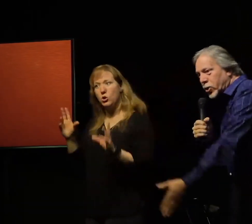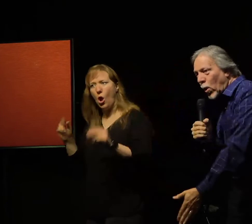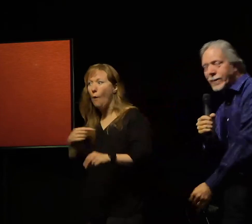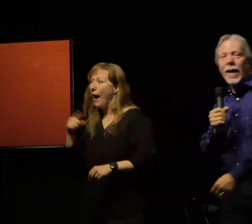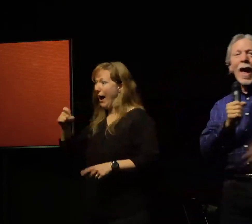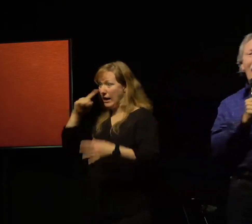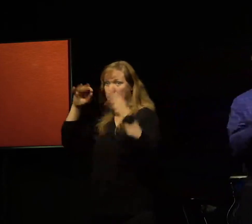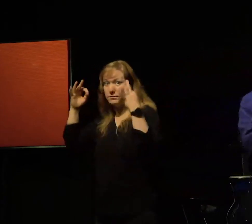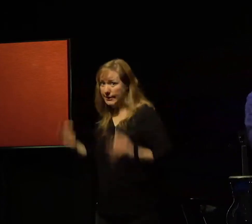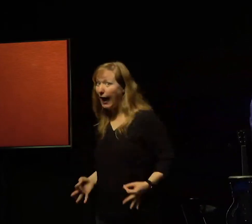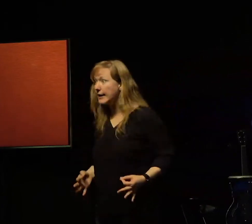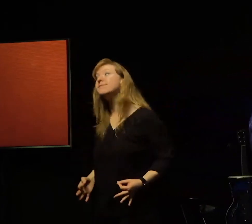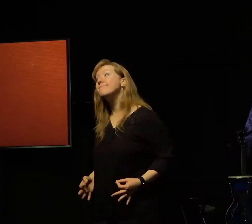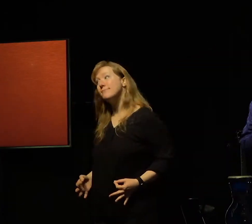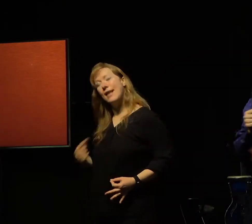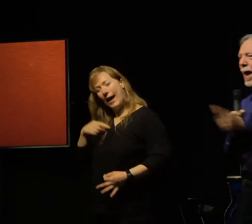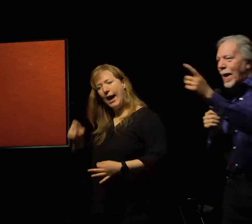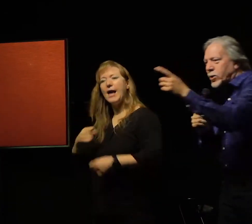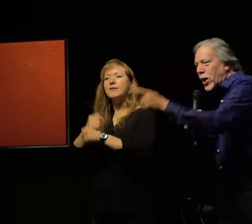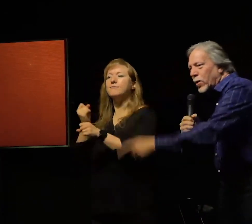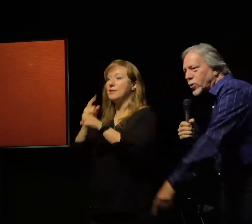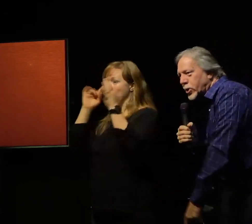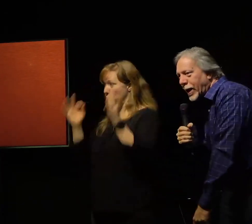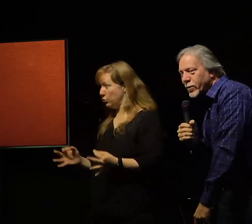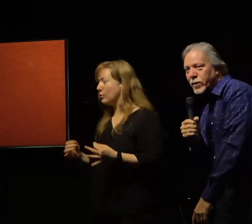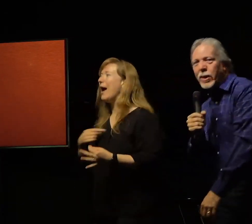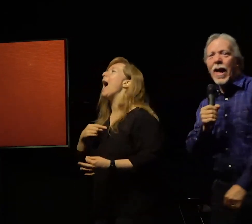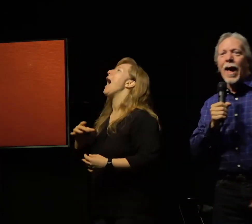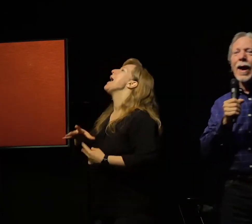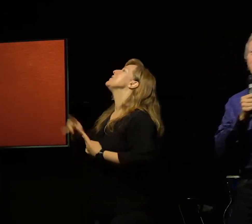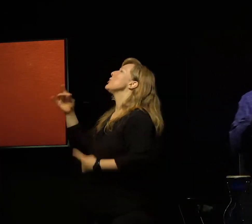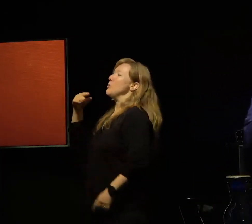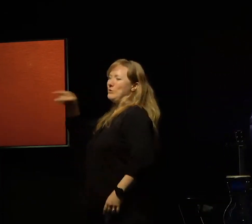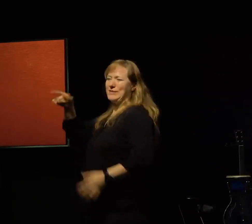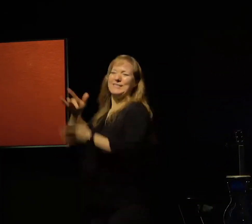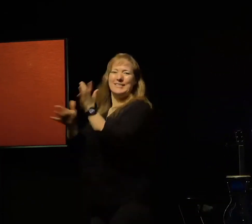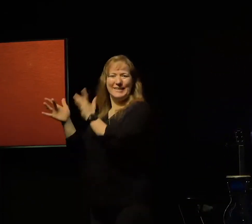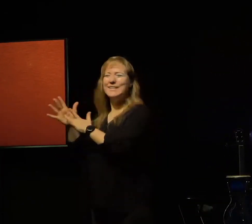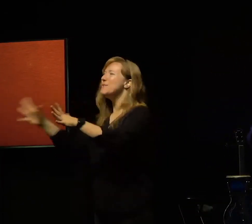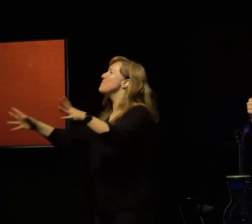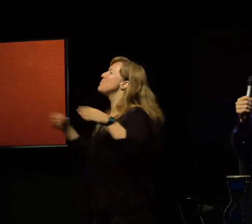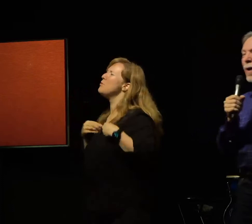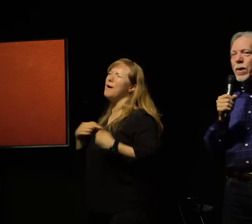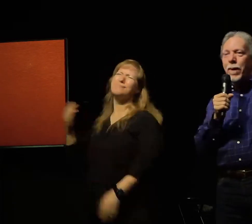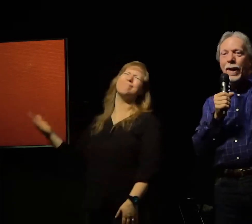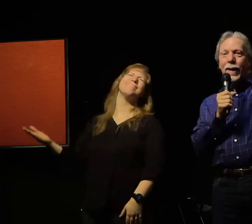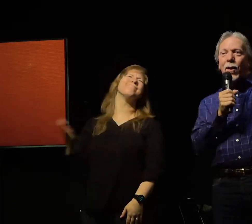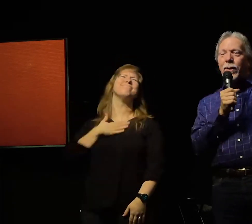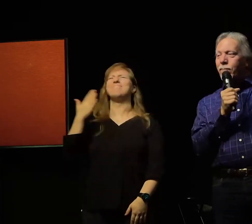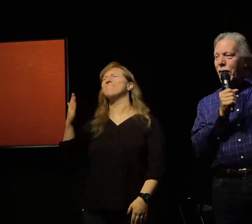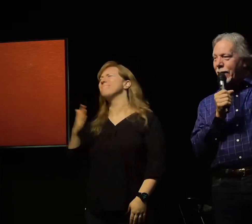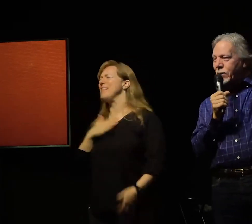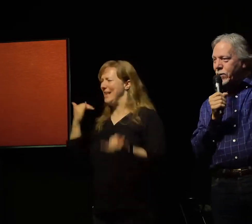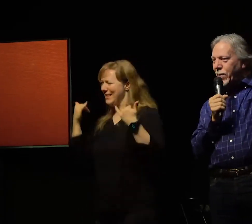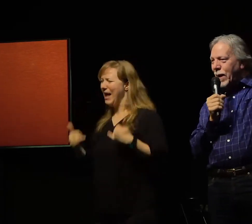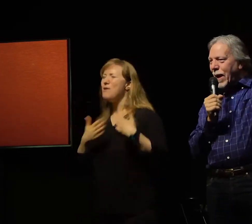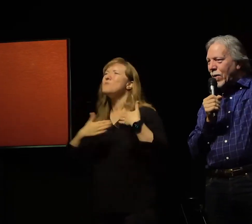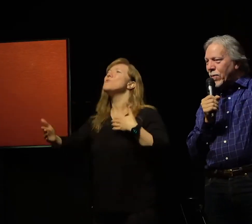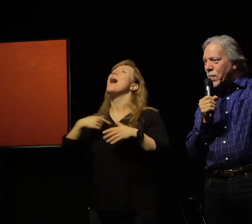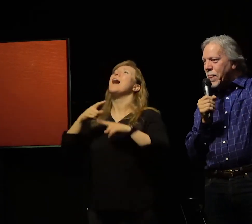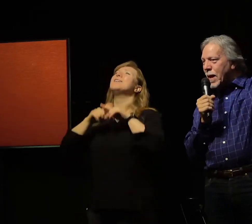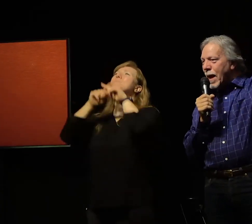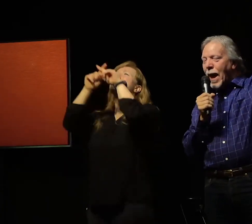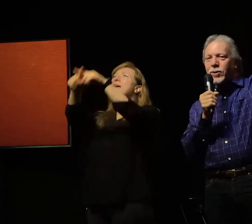make a choice. I had to choose, and I chose Jesus. And I'm so glad I did, because I'm depending on that relationship